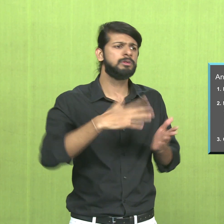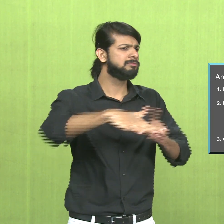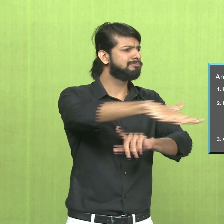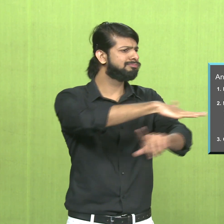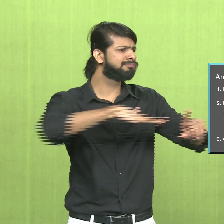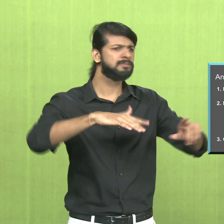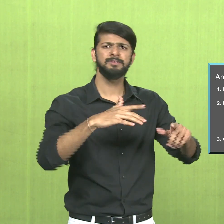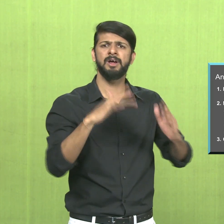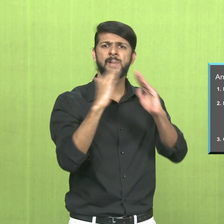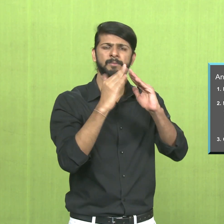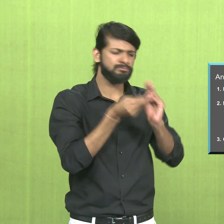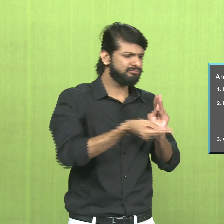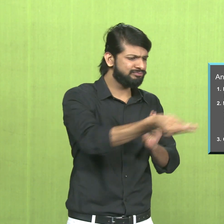naturally colored sand,